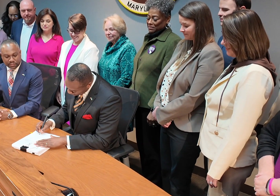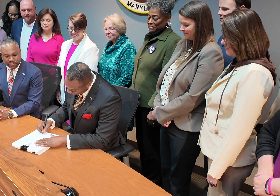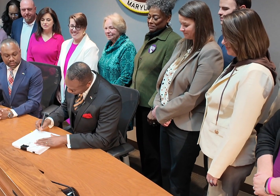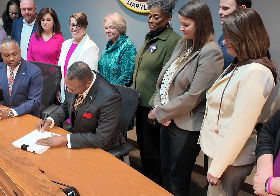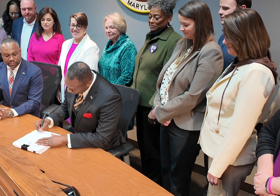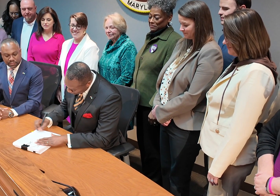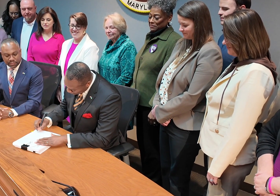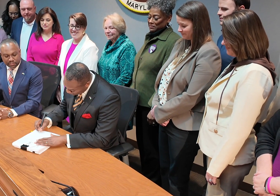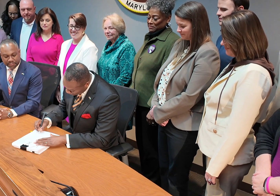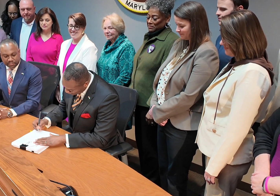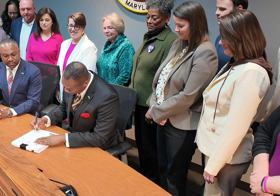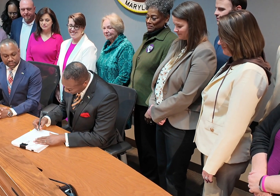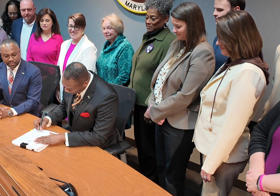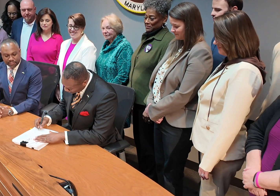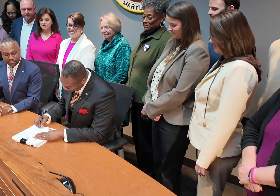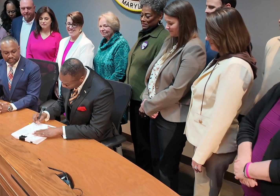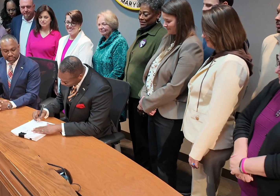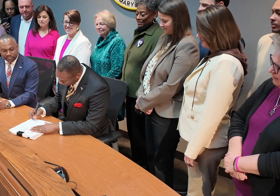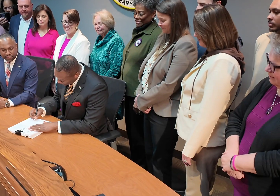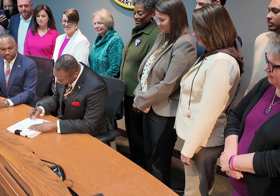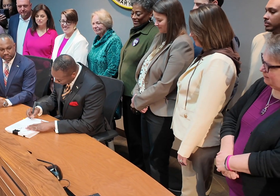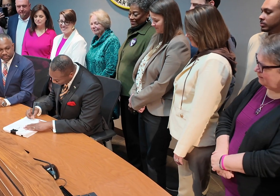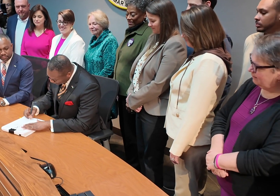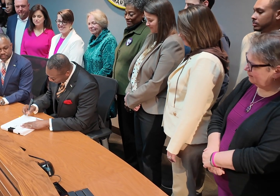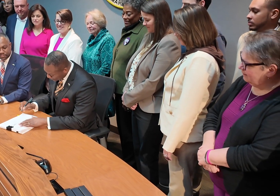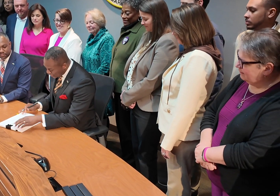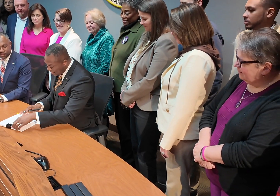Amen. Okay.